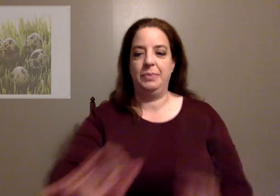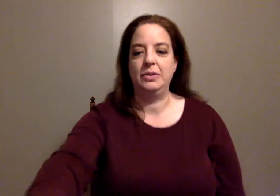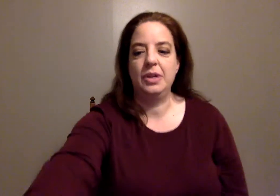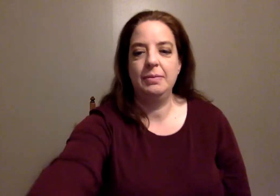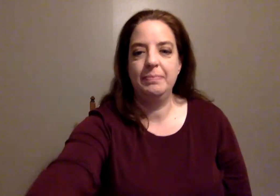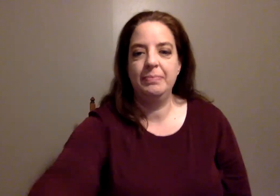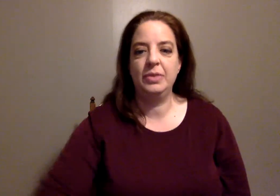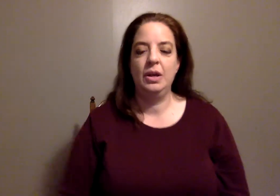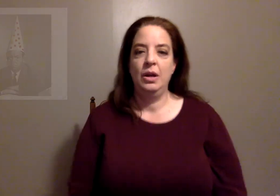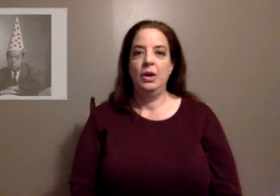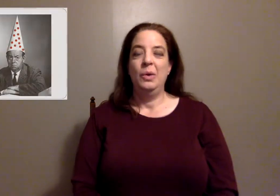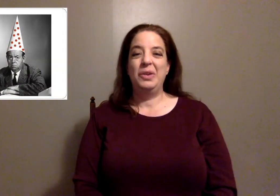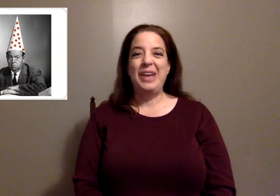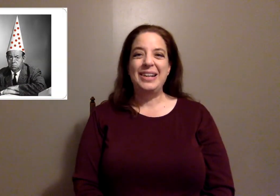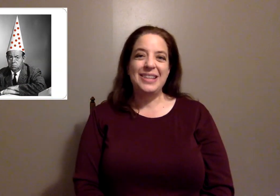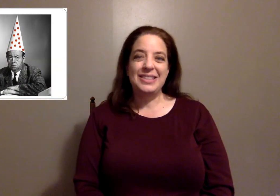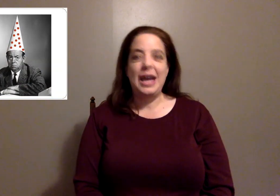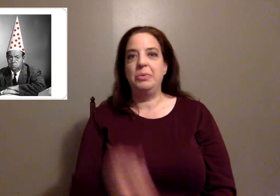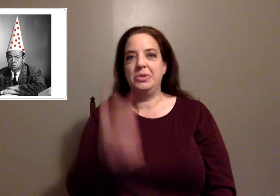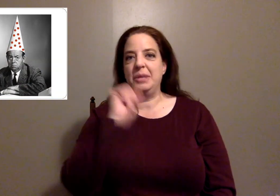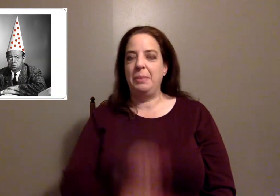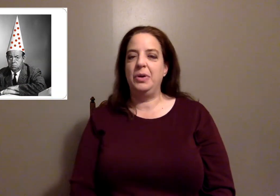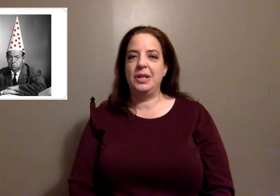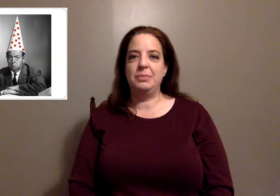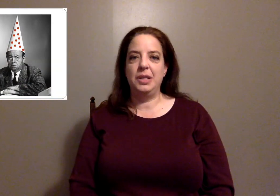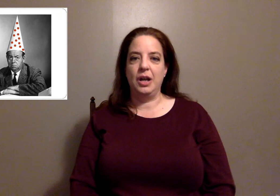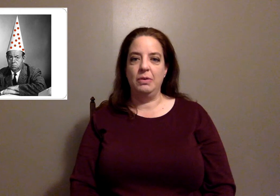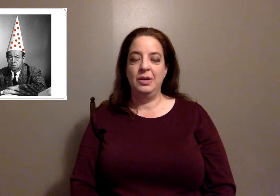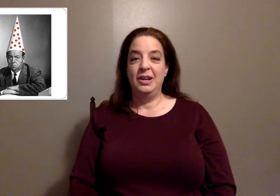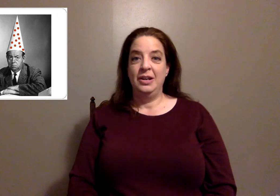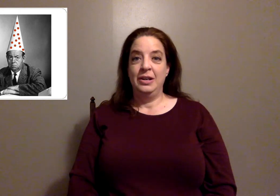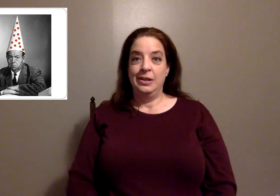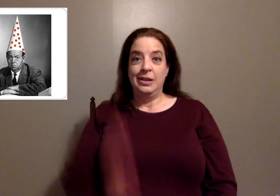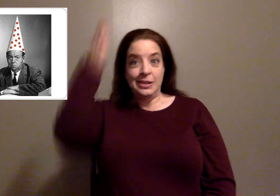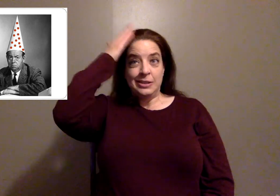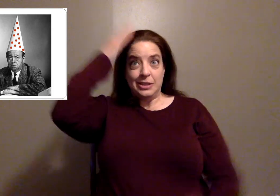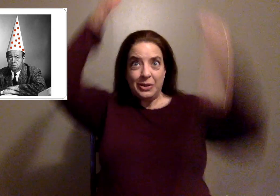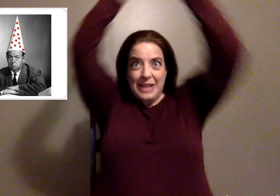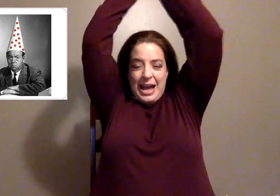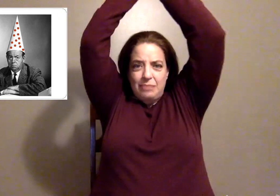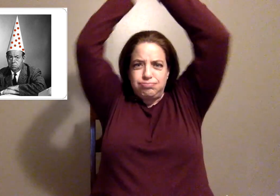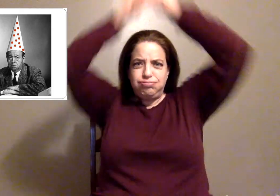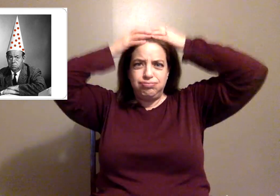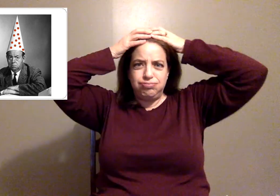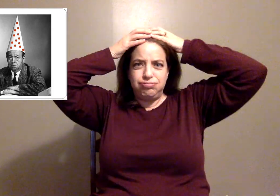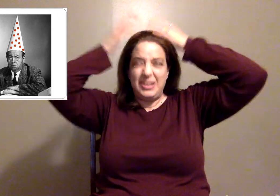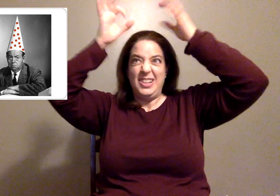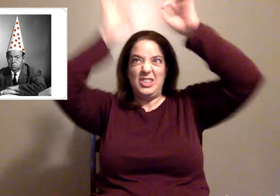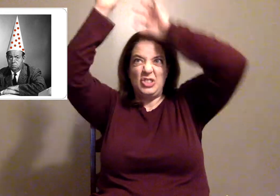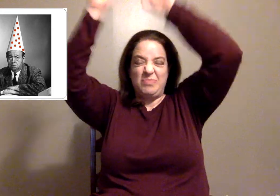on it. What if you had a dunce cap? We were talking about polka dots a minute ago. So it's a hat, has big